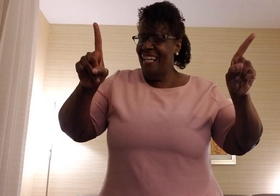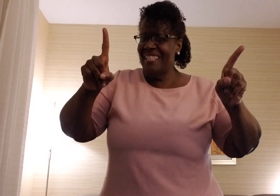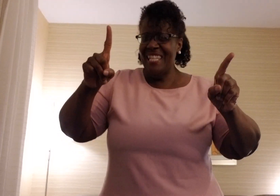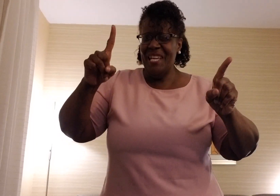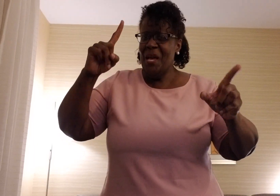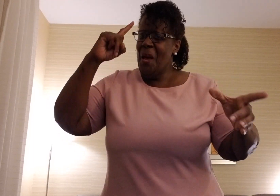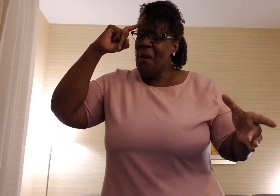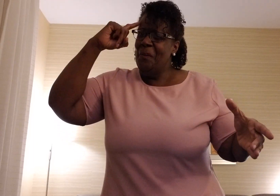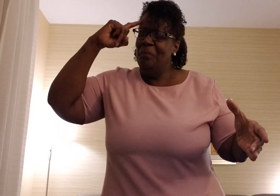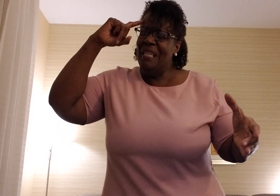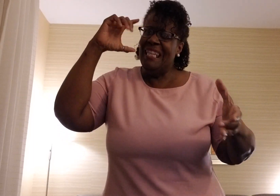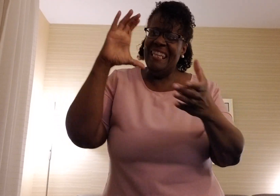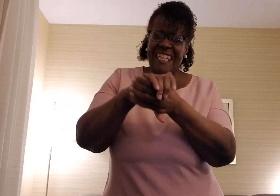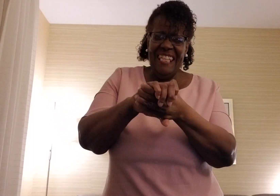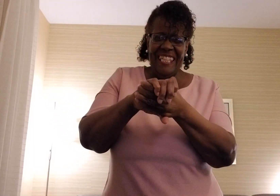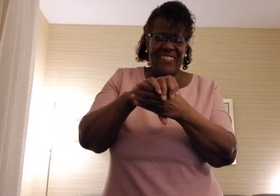But believe